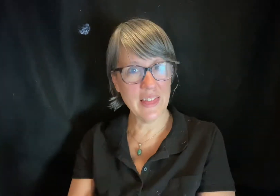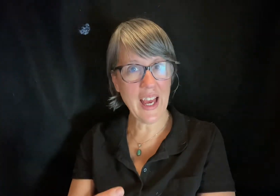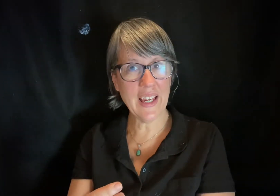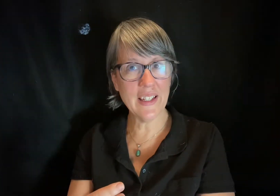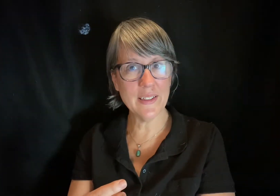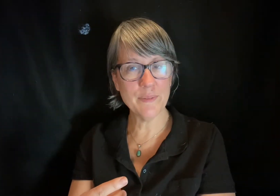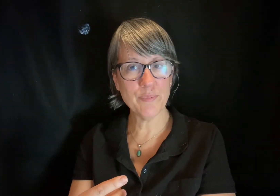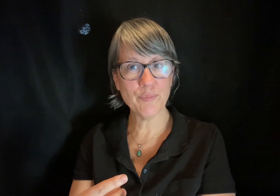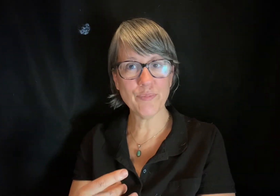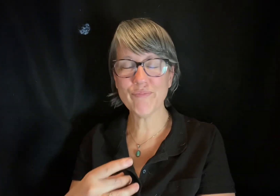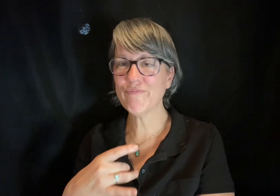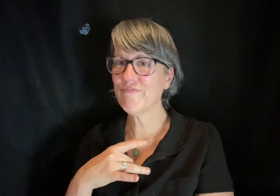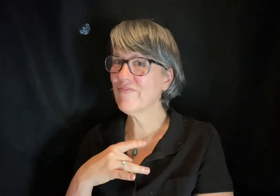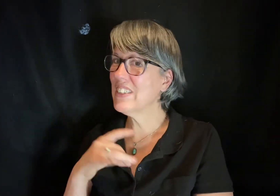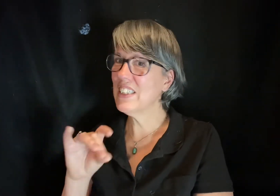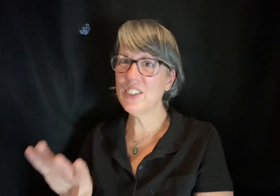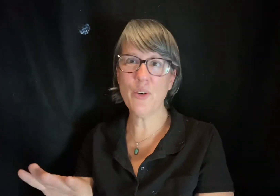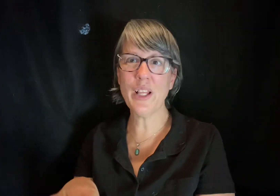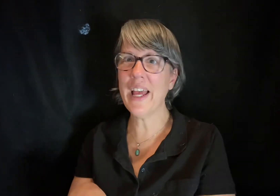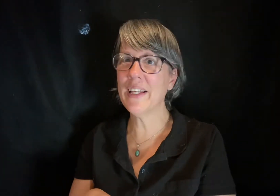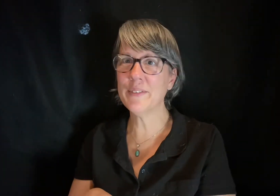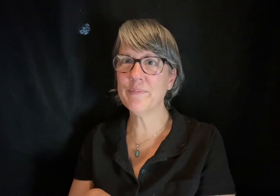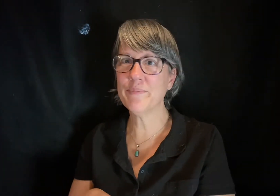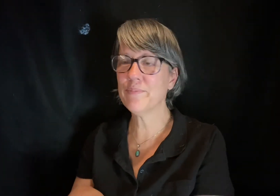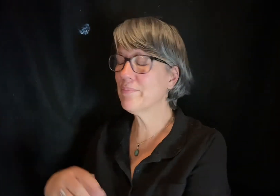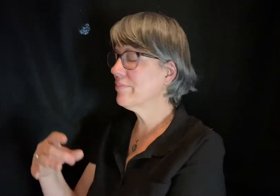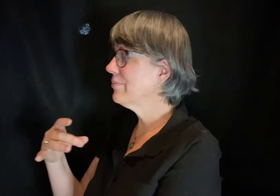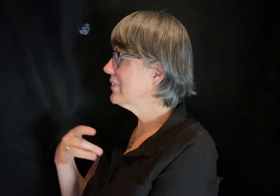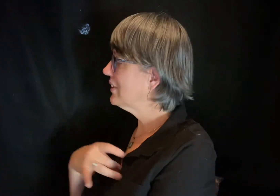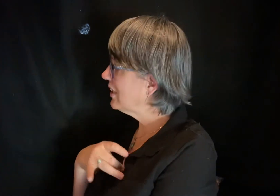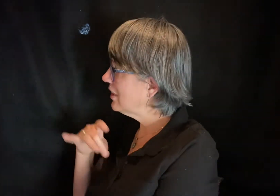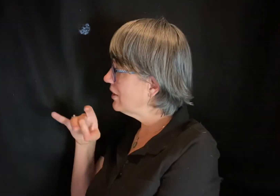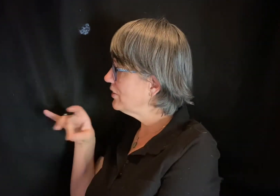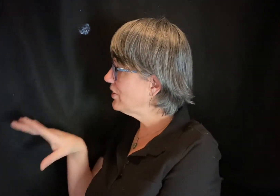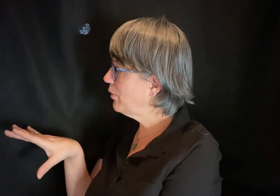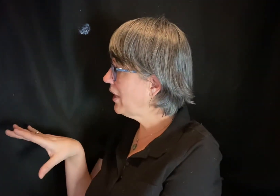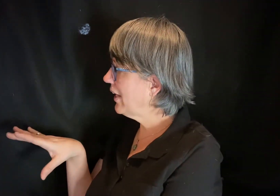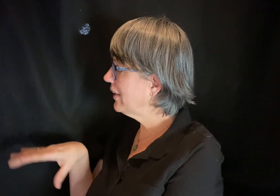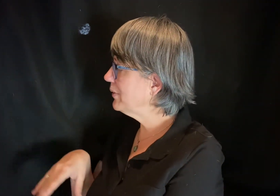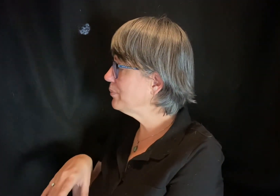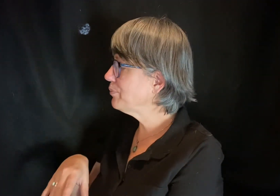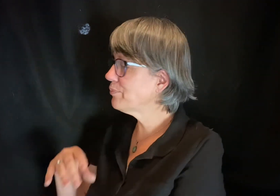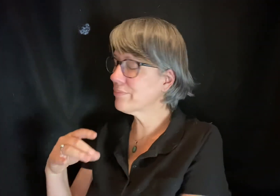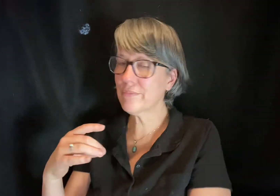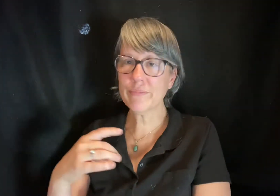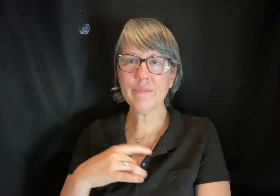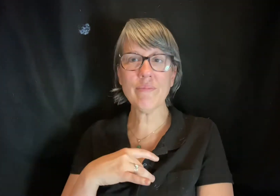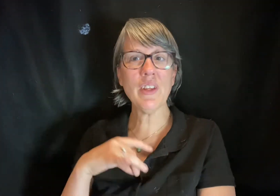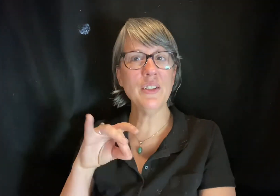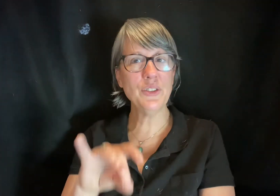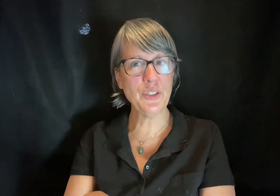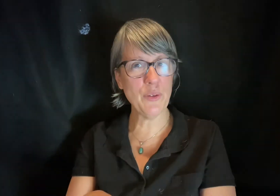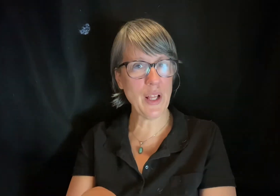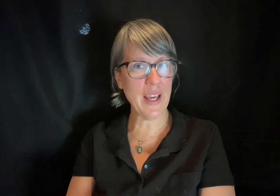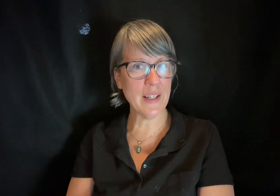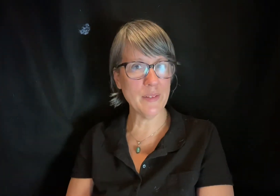Like. Don't like. Don't like. Don't like.